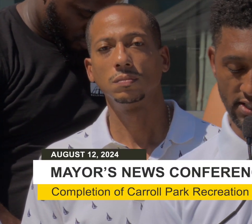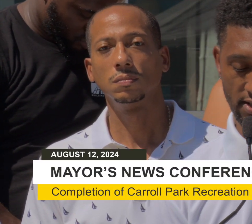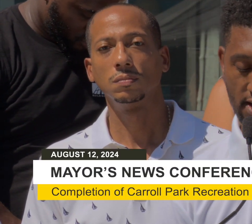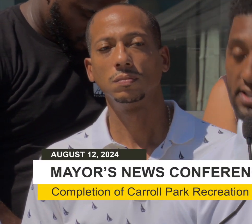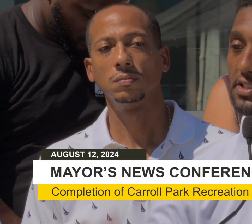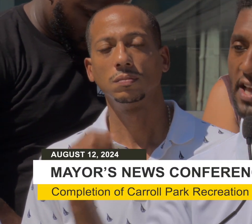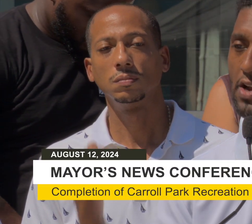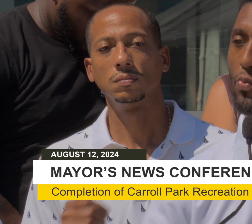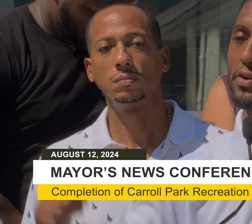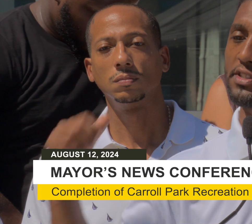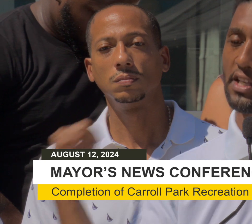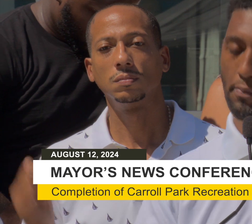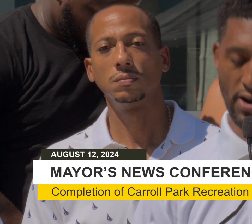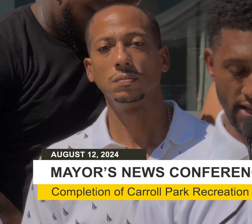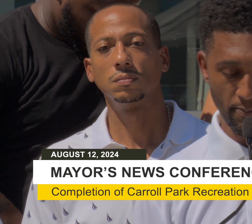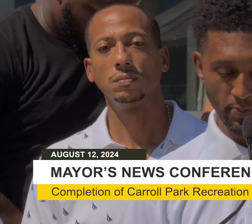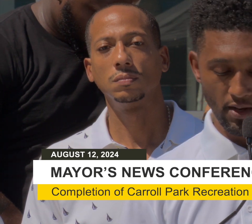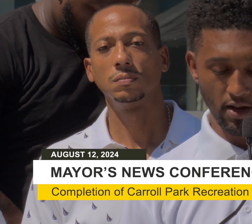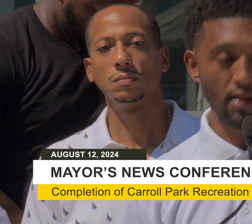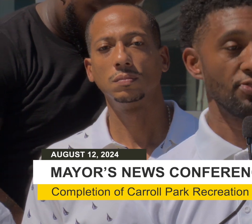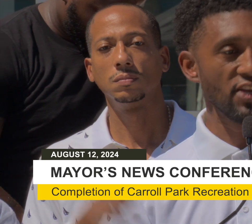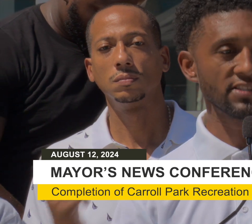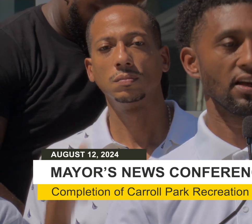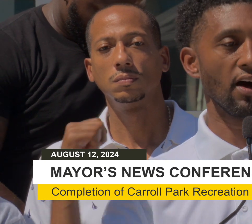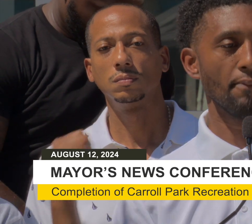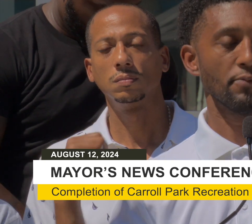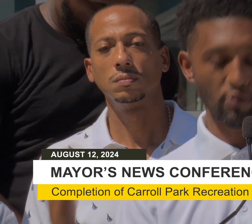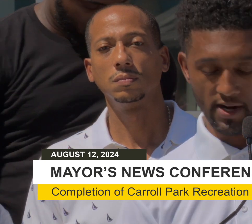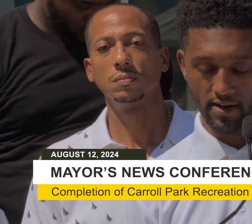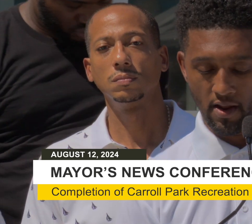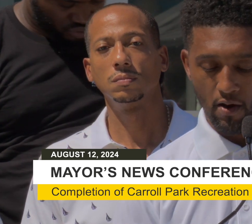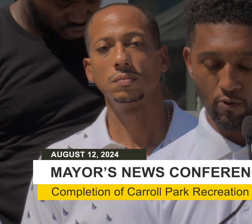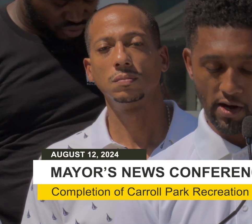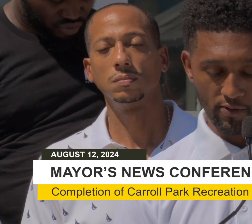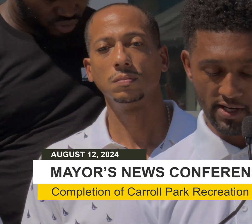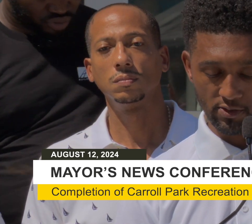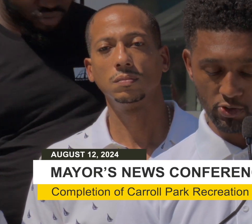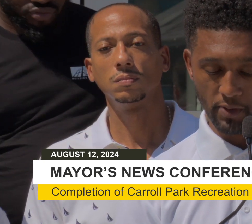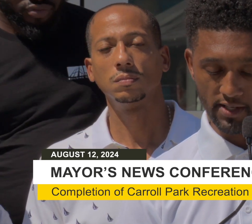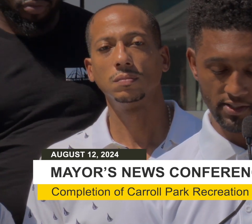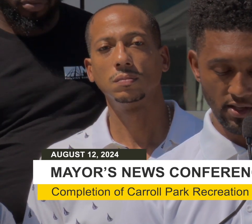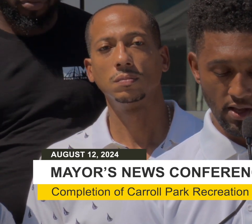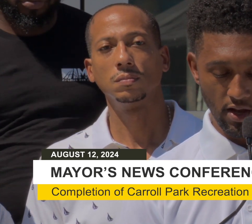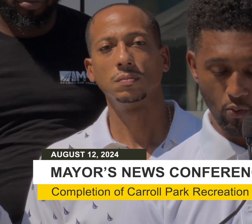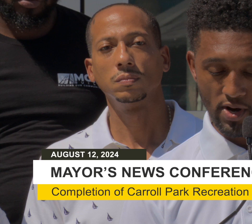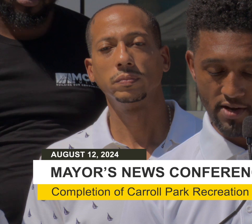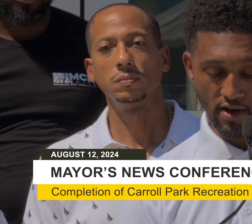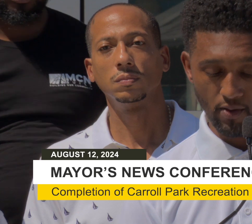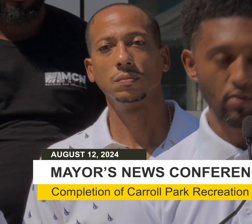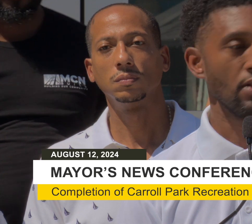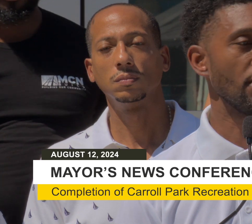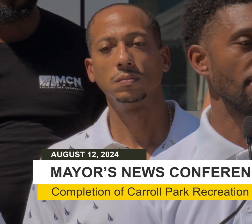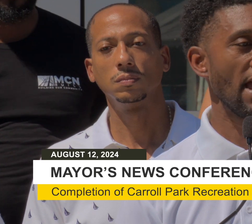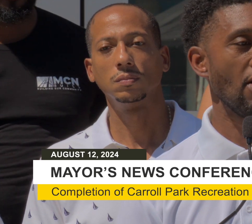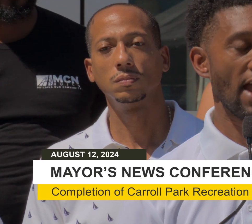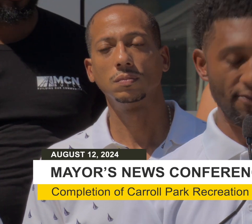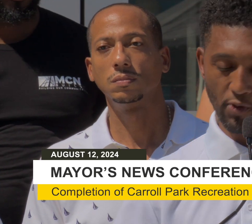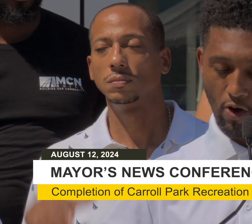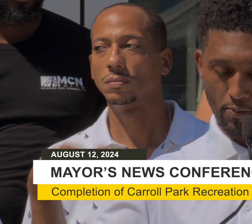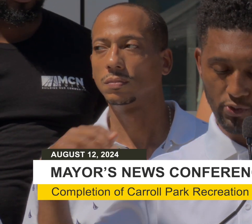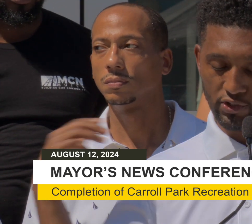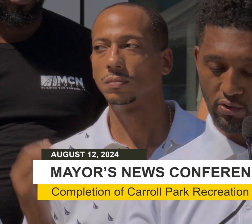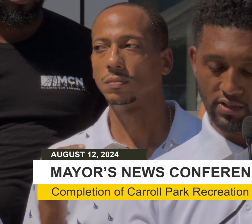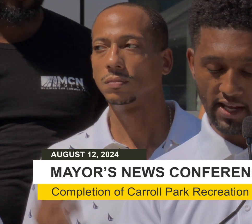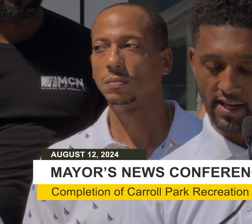our residents. And today, we're celebrating this upgraded recreational space. We know that now,